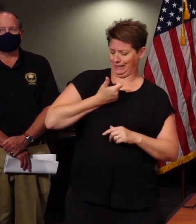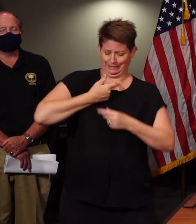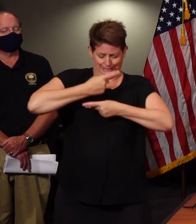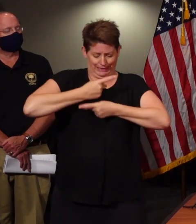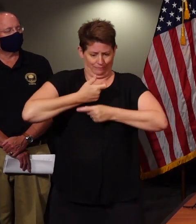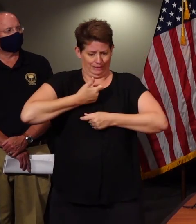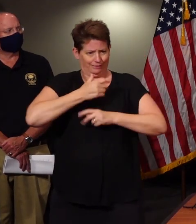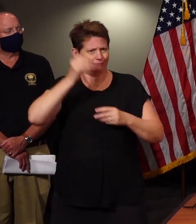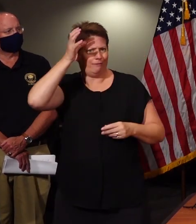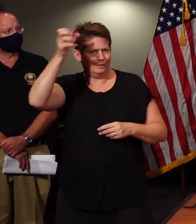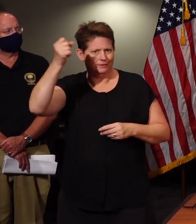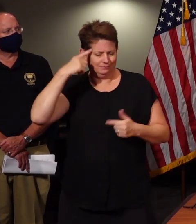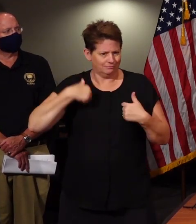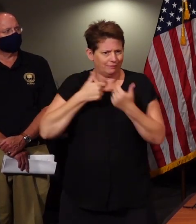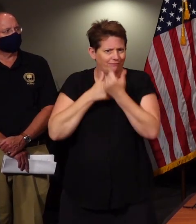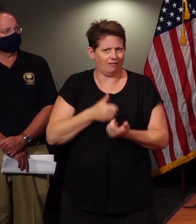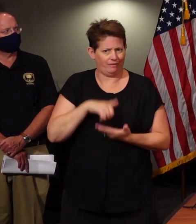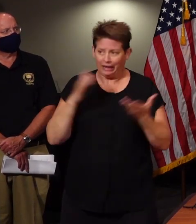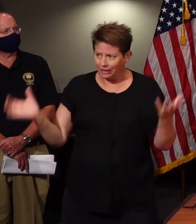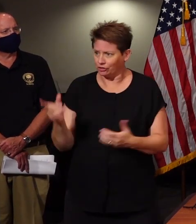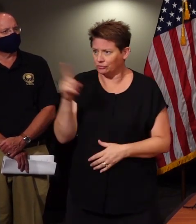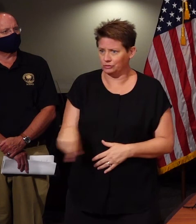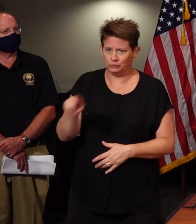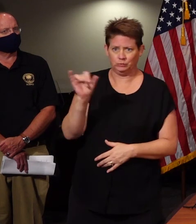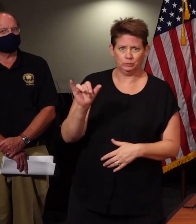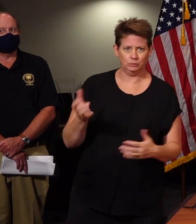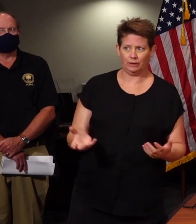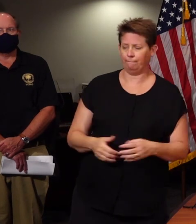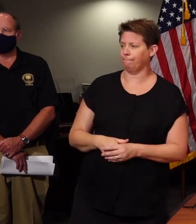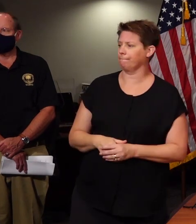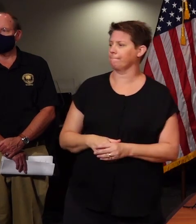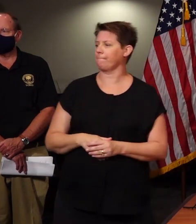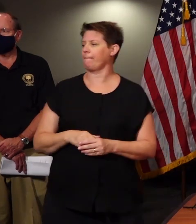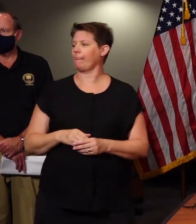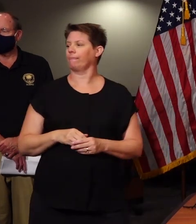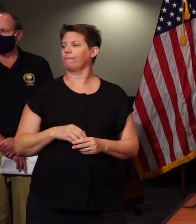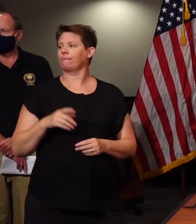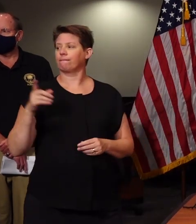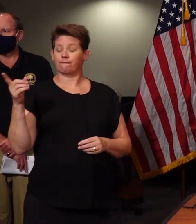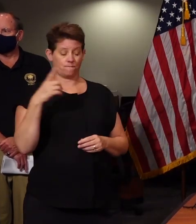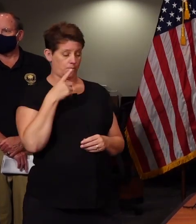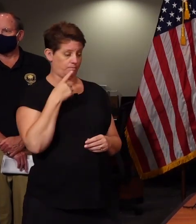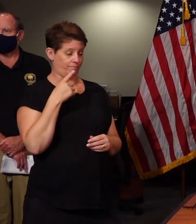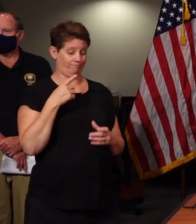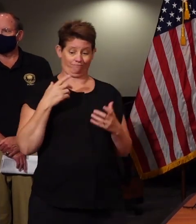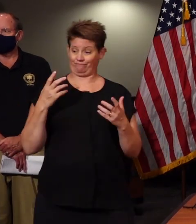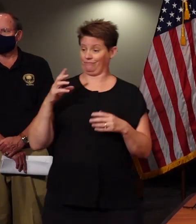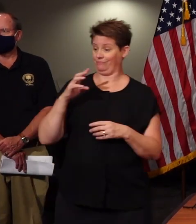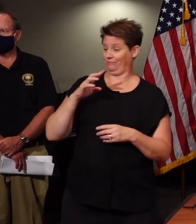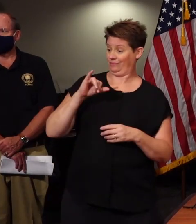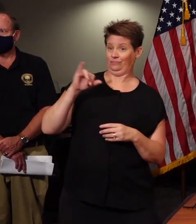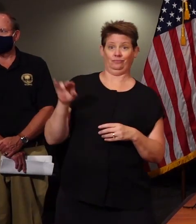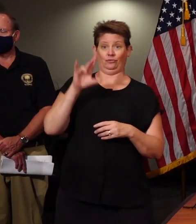common sense require it, and that's what I'm going to do, and that's what I'd urge everyone to do. And on what you're saying with it being the 4th of July and that